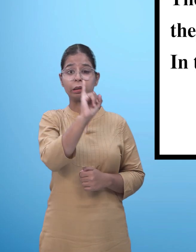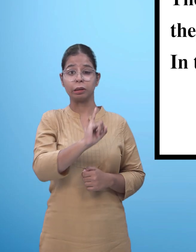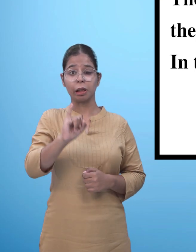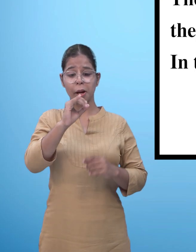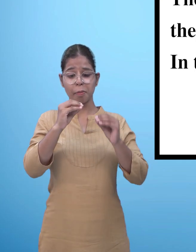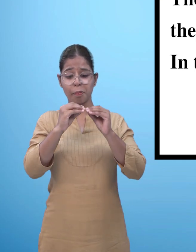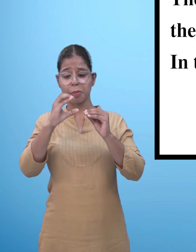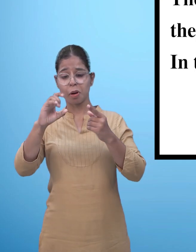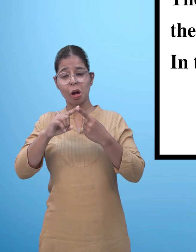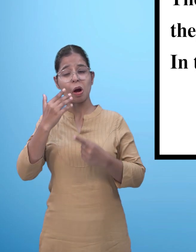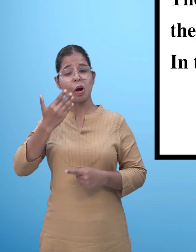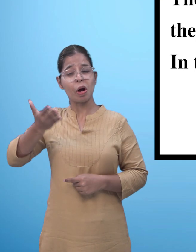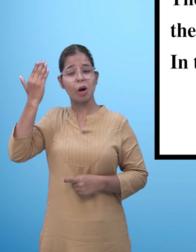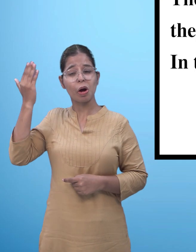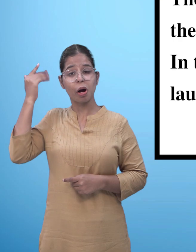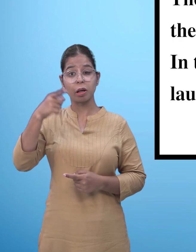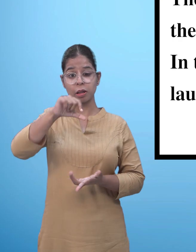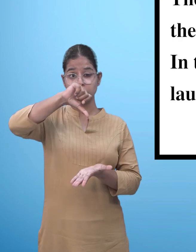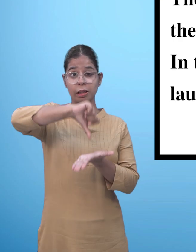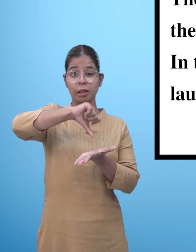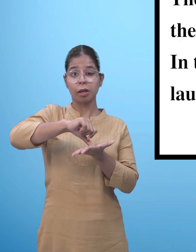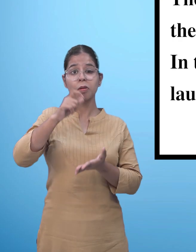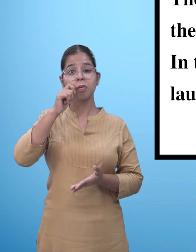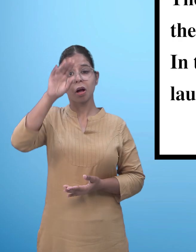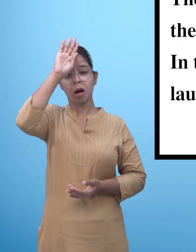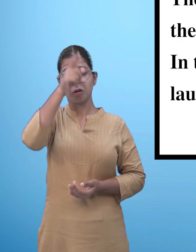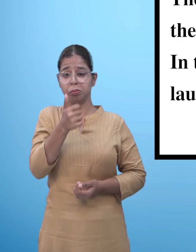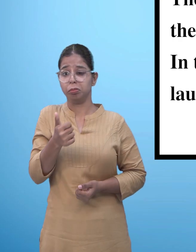century BCE, Persian emperor launched a